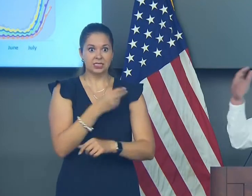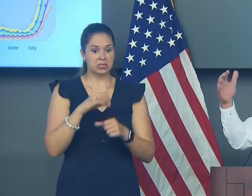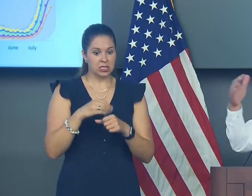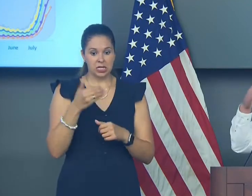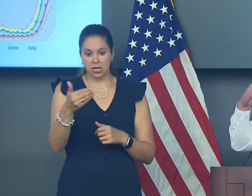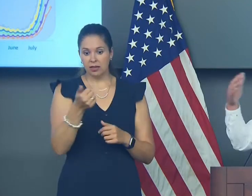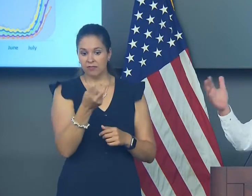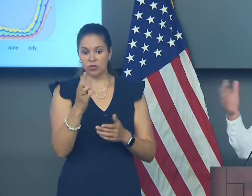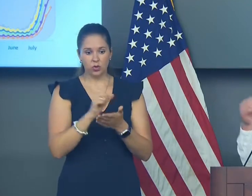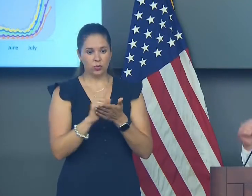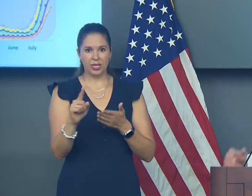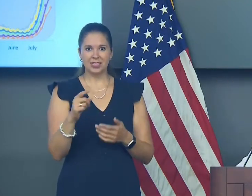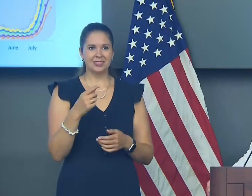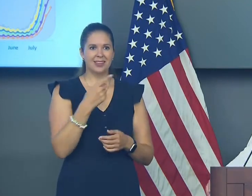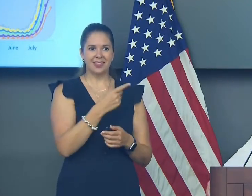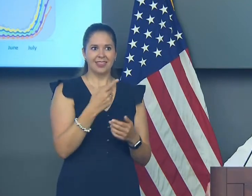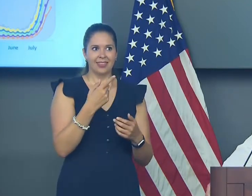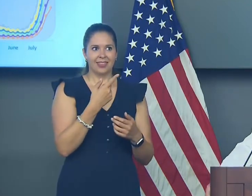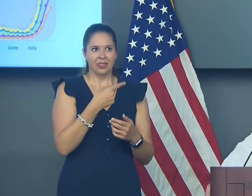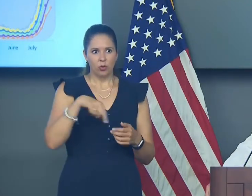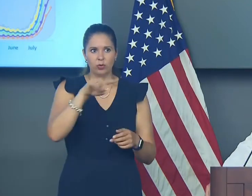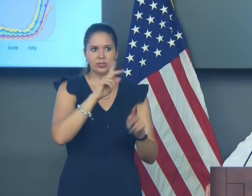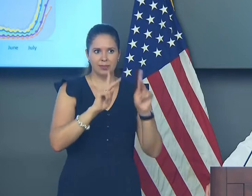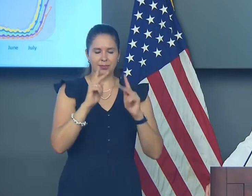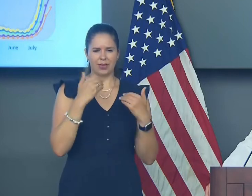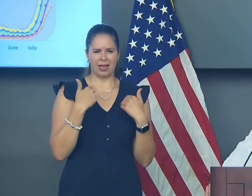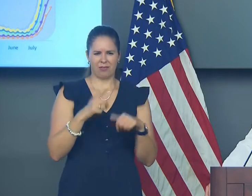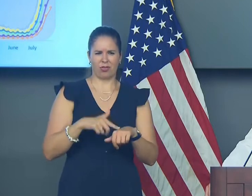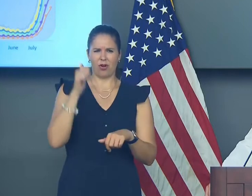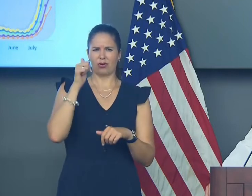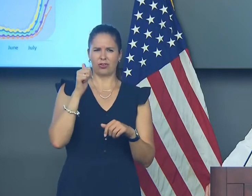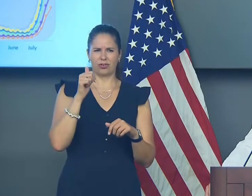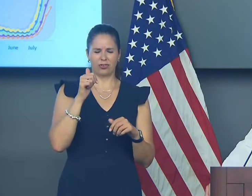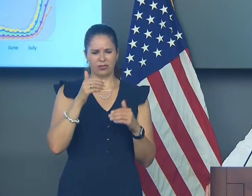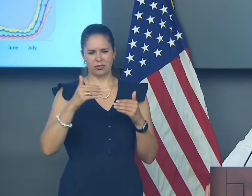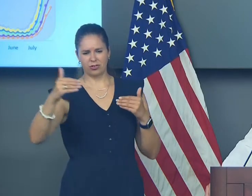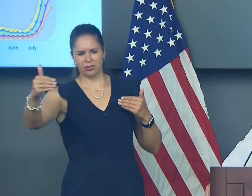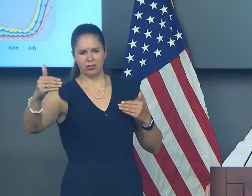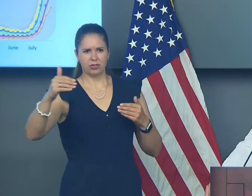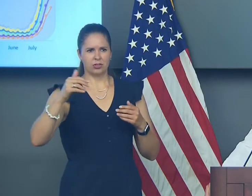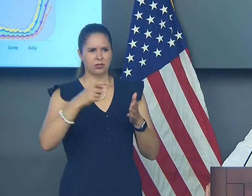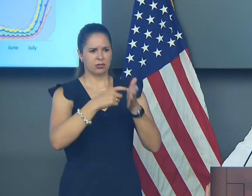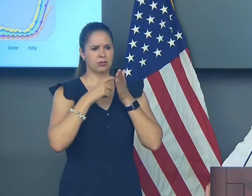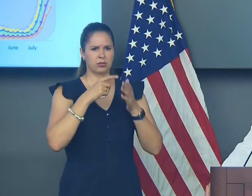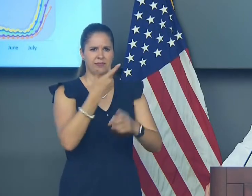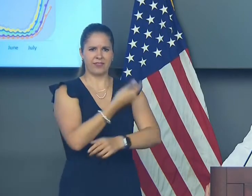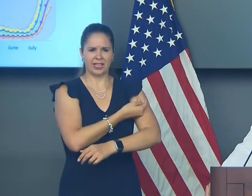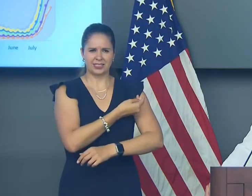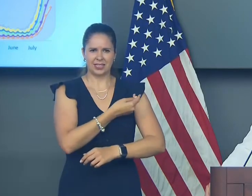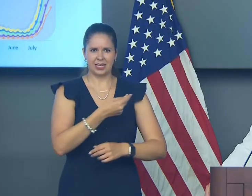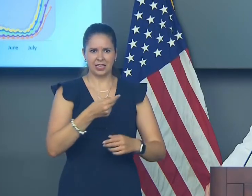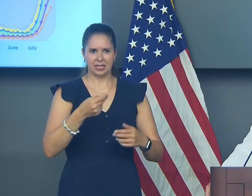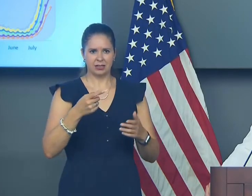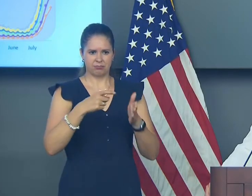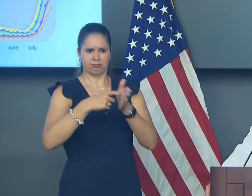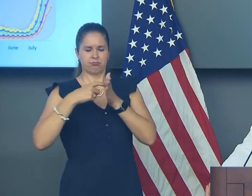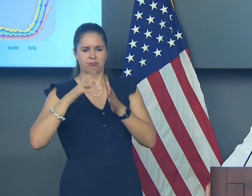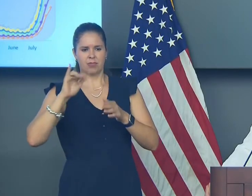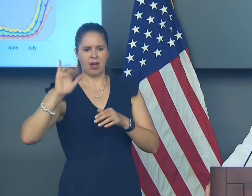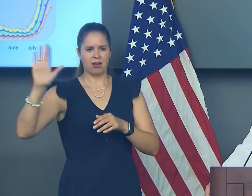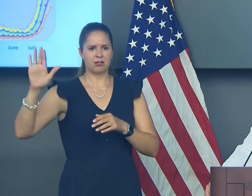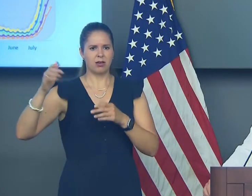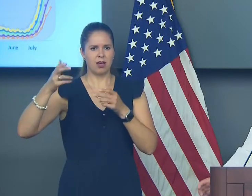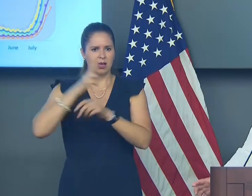few weeks. They have longer than that to be vaccinated. And I happen to believe that